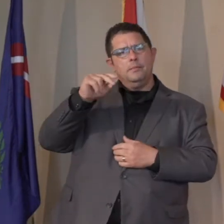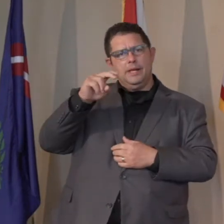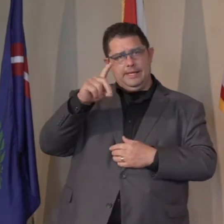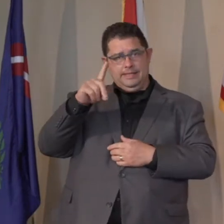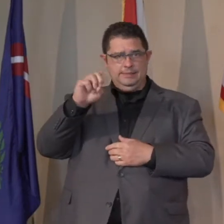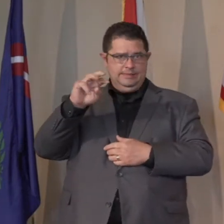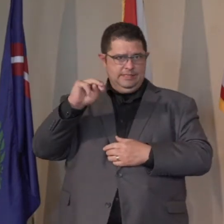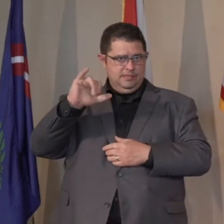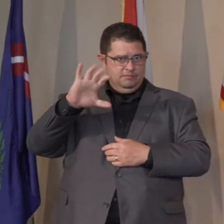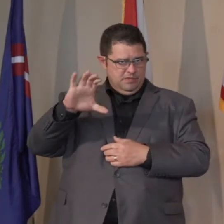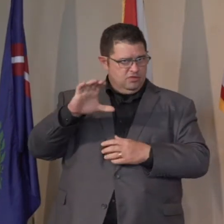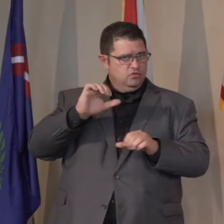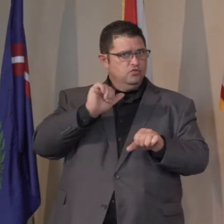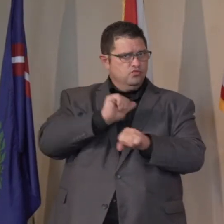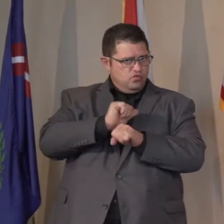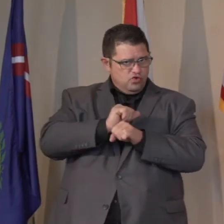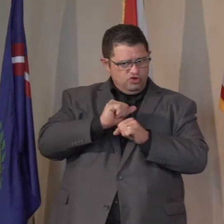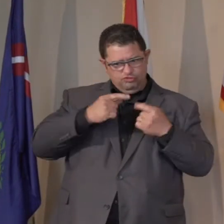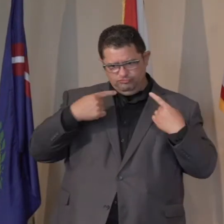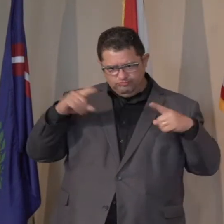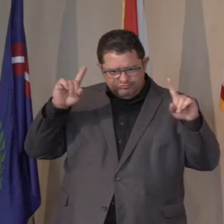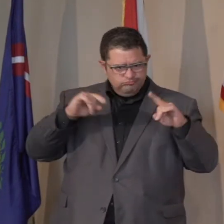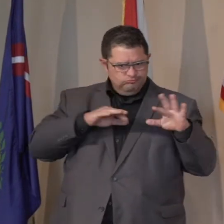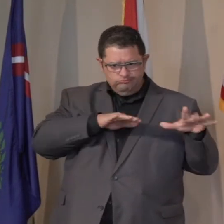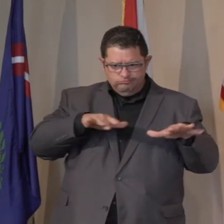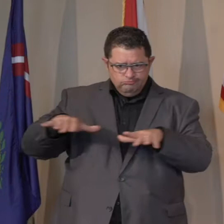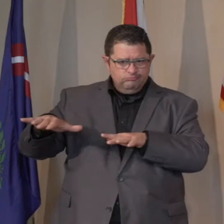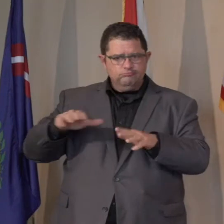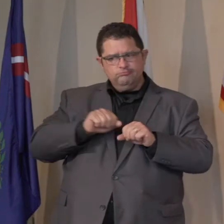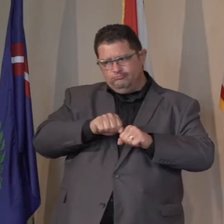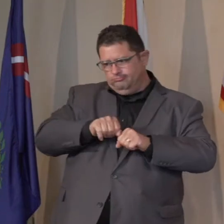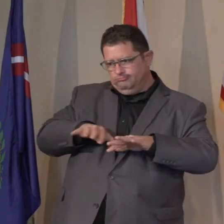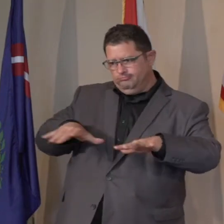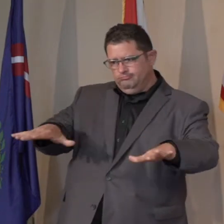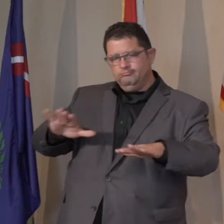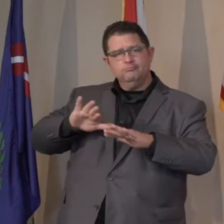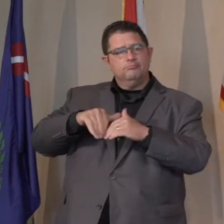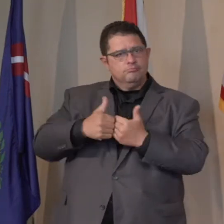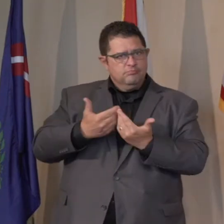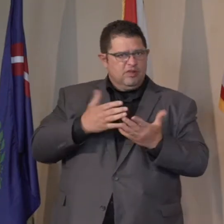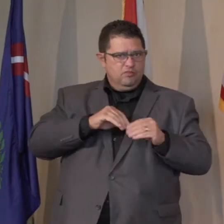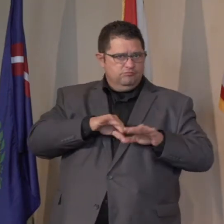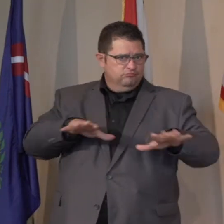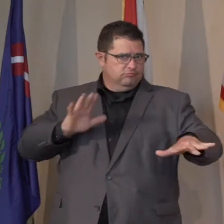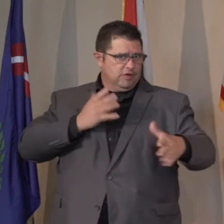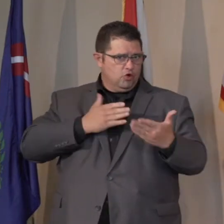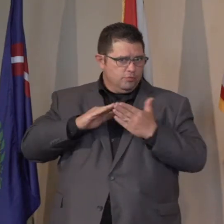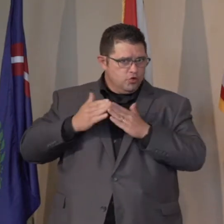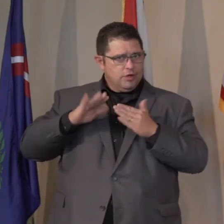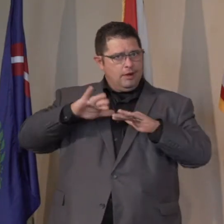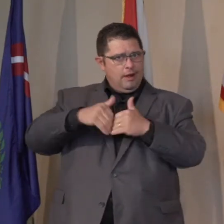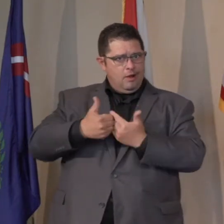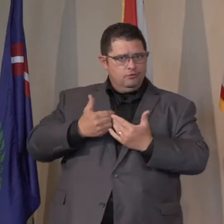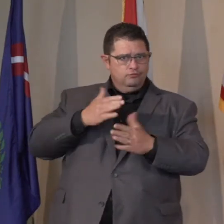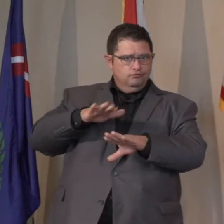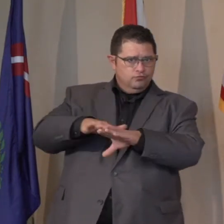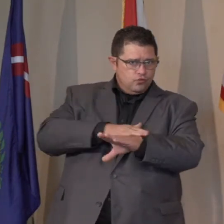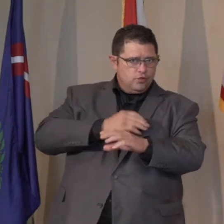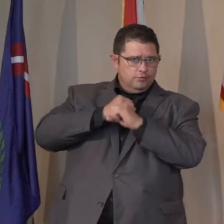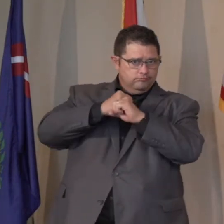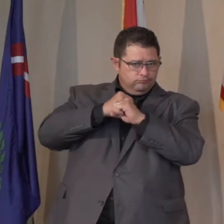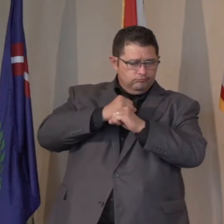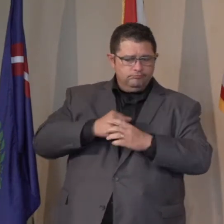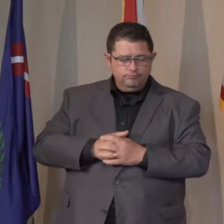viruses spread in our community, and what we could do to tamp down the spread of the virus. In St. Louis County, we put in place public